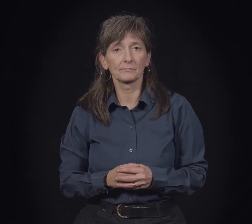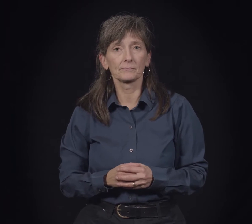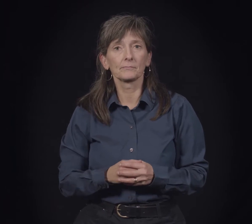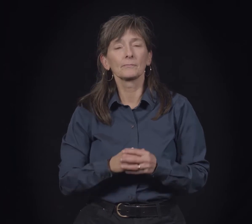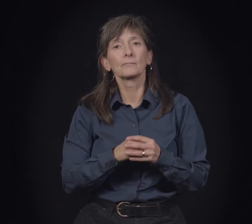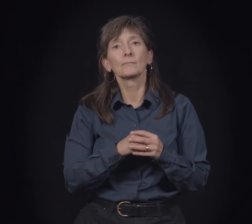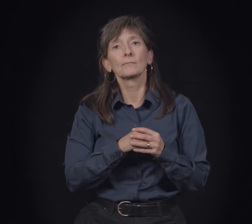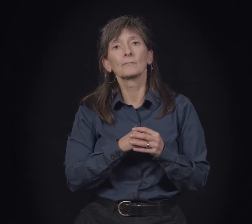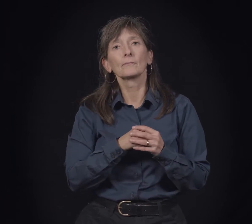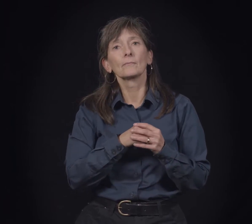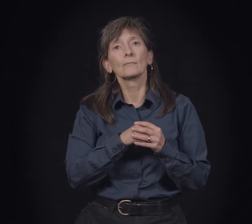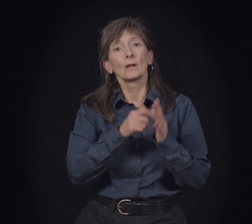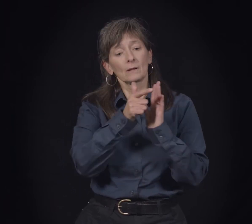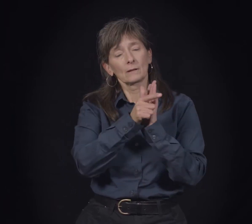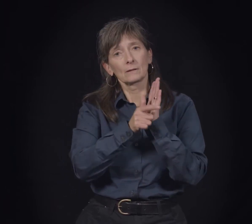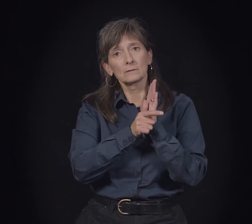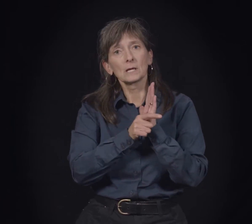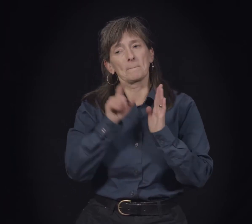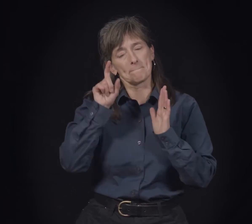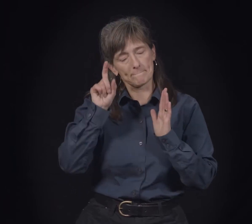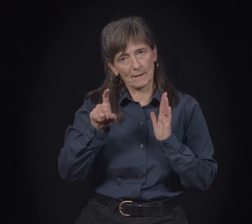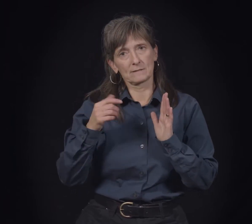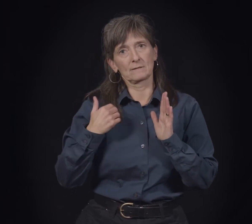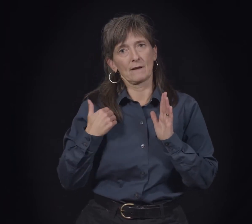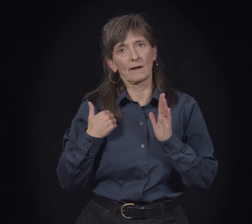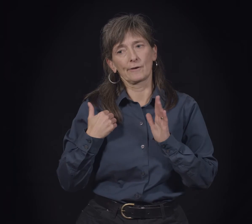legislation needs to have a shared responsibility approach.